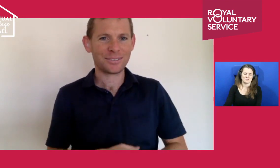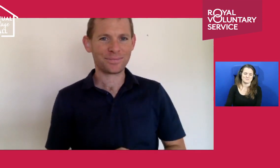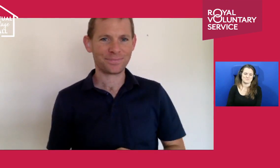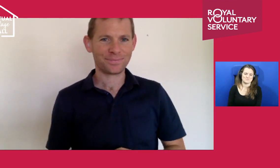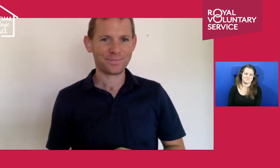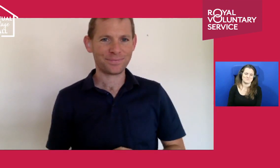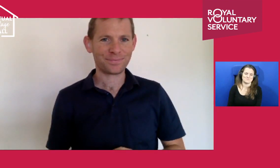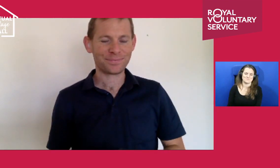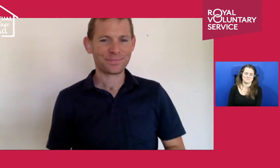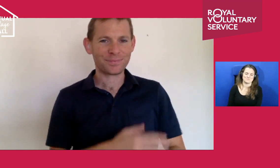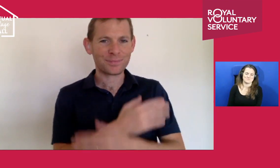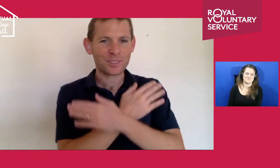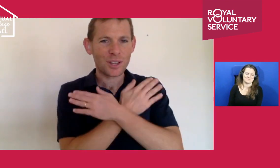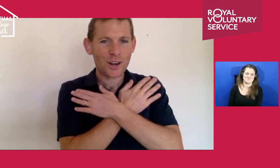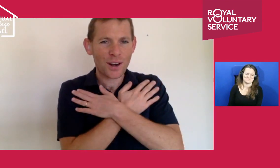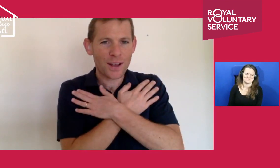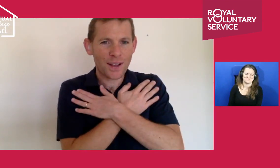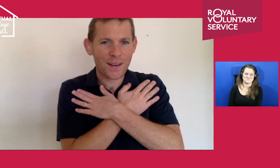Love.